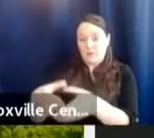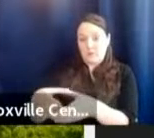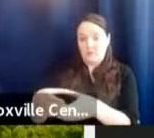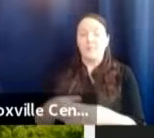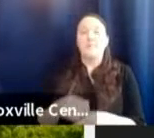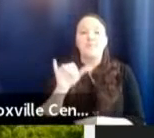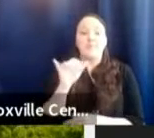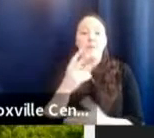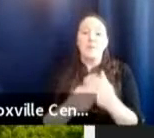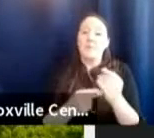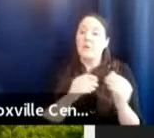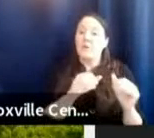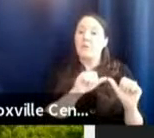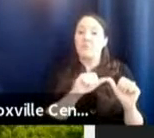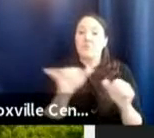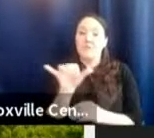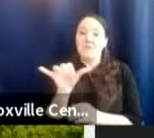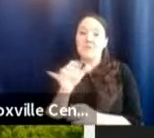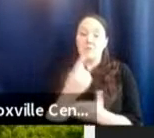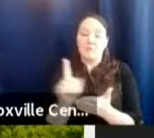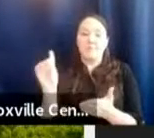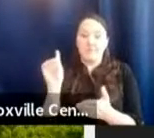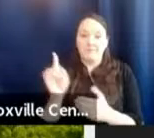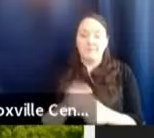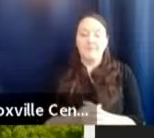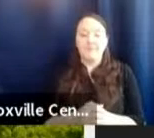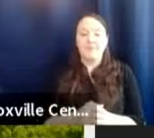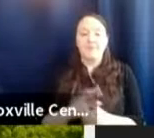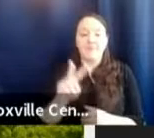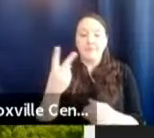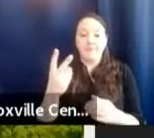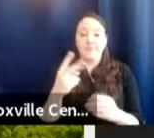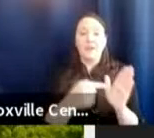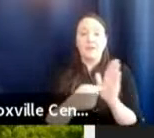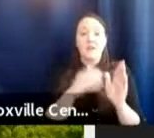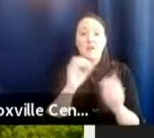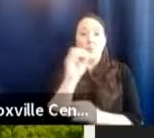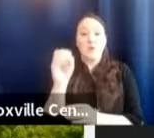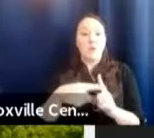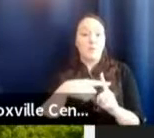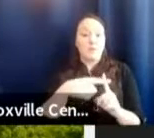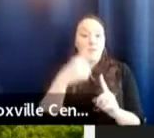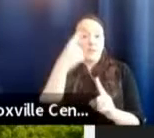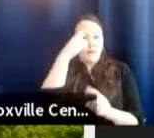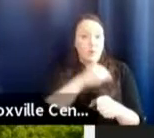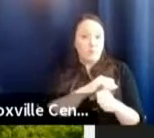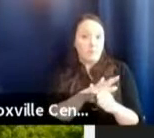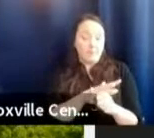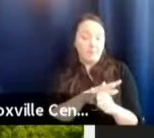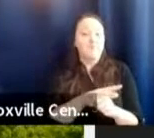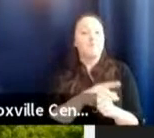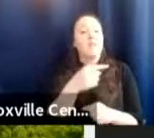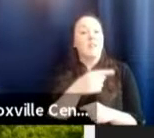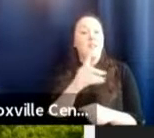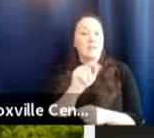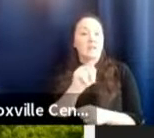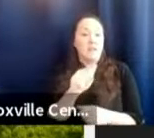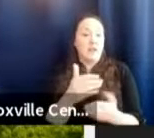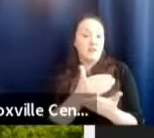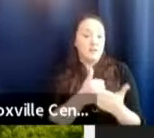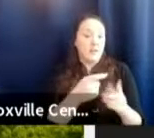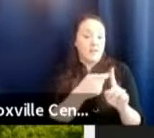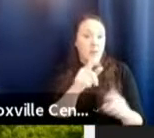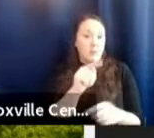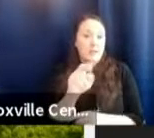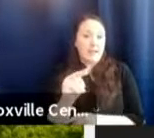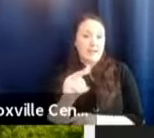consistent with the last week. The second chart shows the percent positive for COVID-19. This data is received from the Tennessee Department